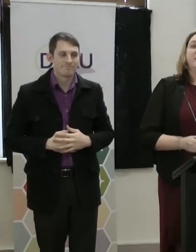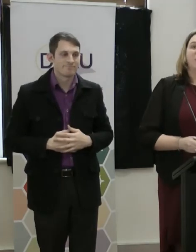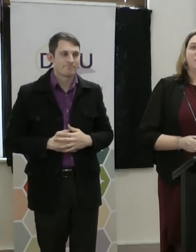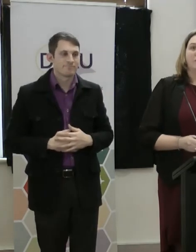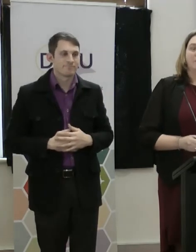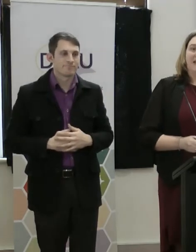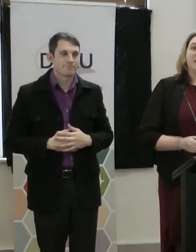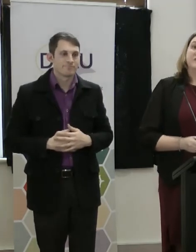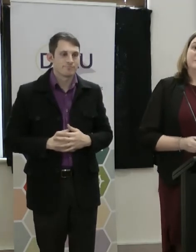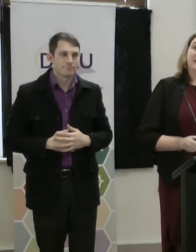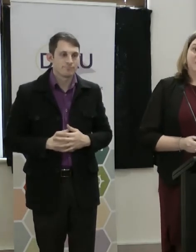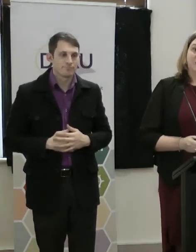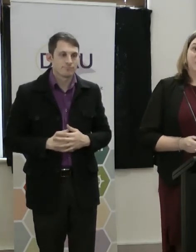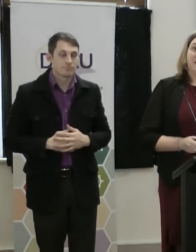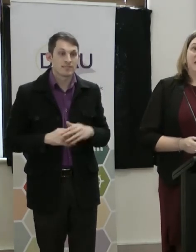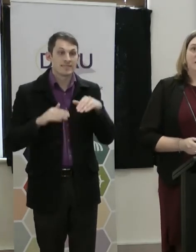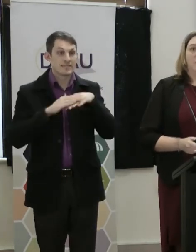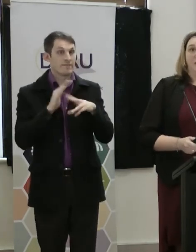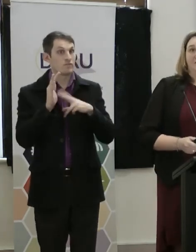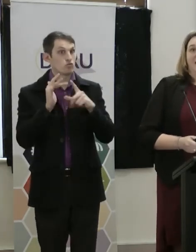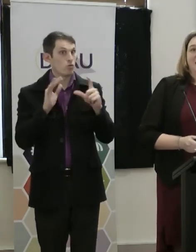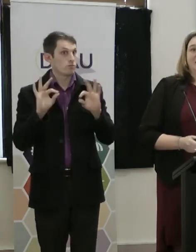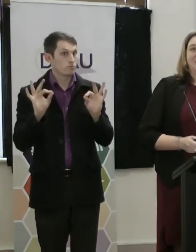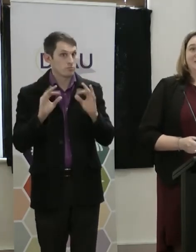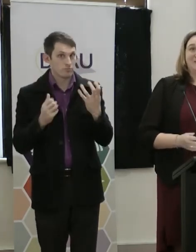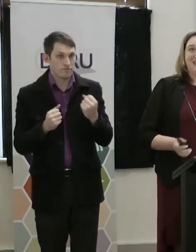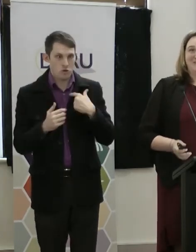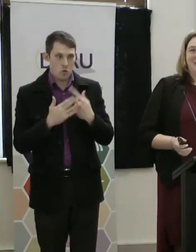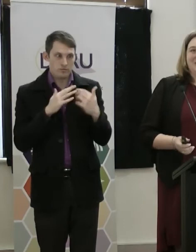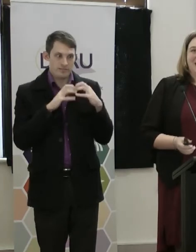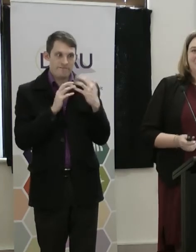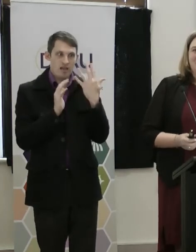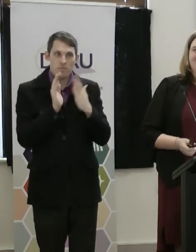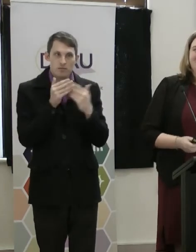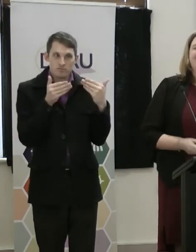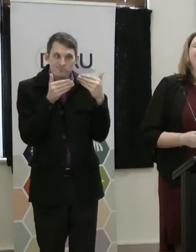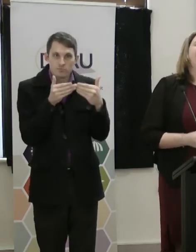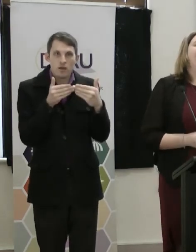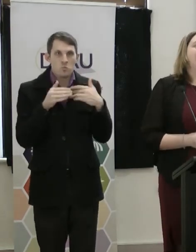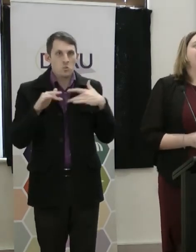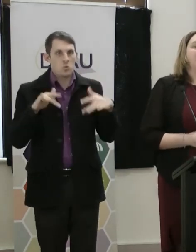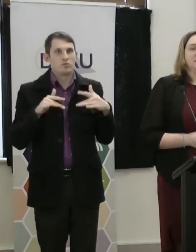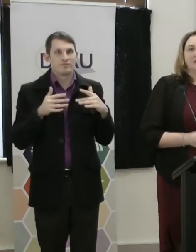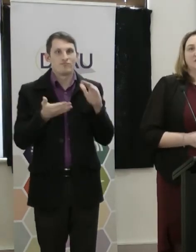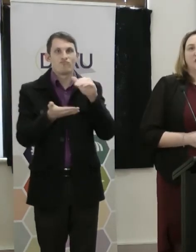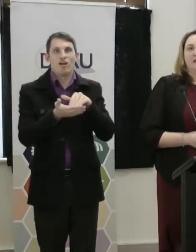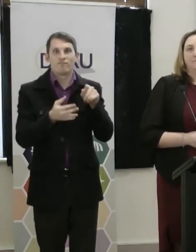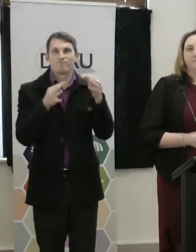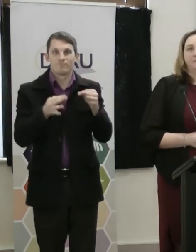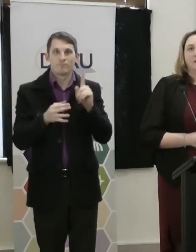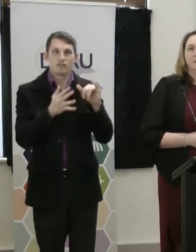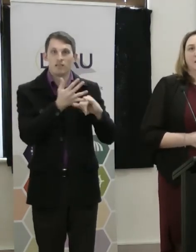have been no banning orders made in Victoria yet. We're only 5 months old, so we haven't got to that point yet. But South